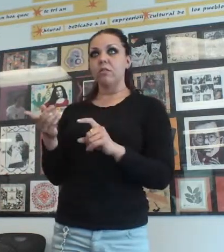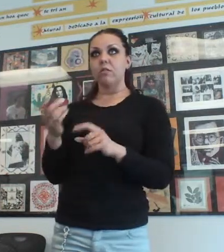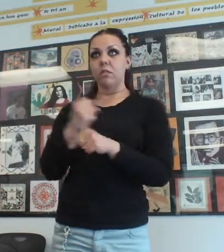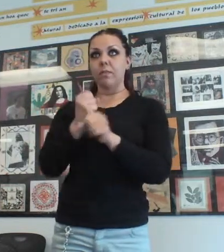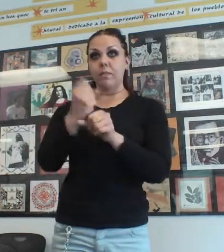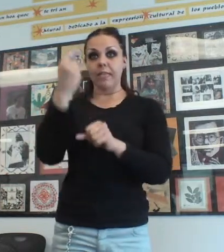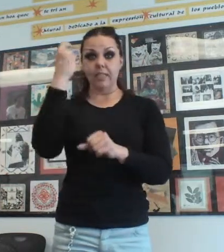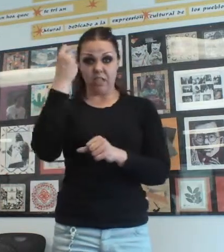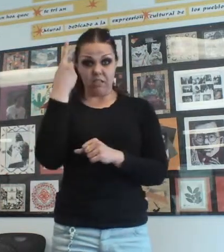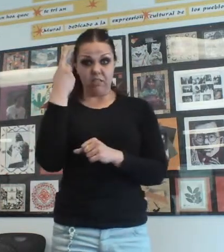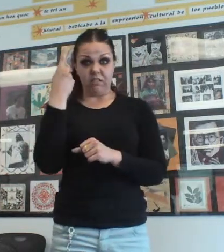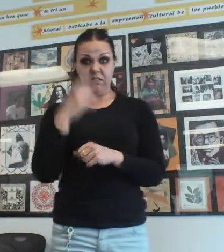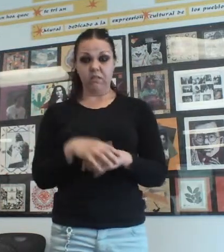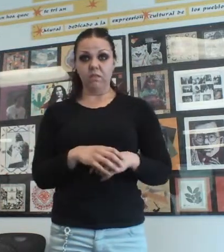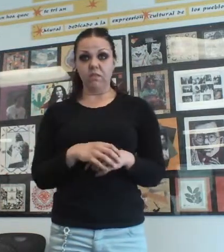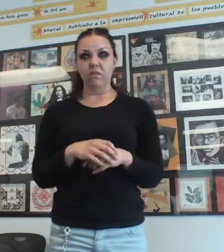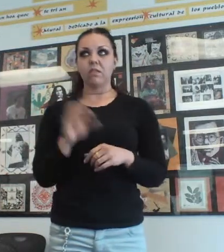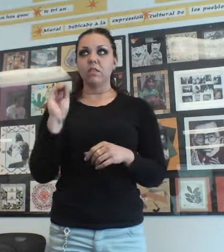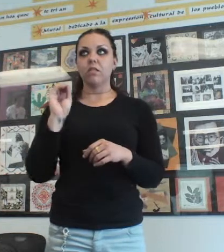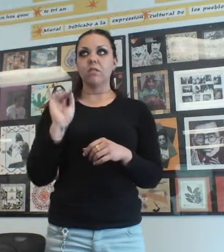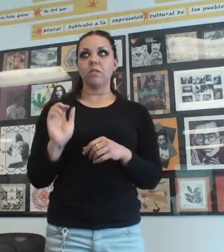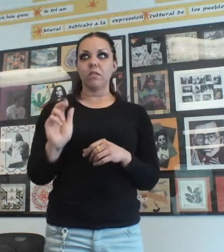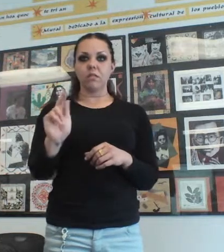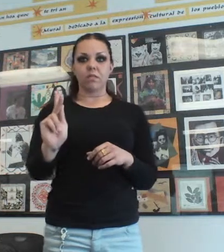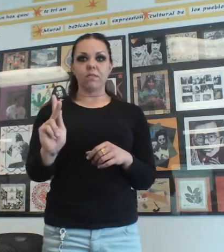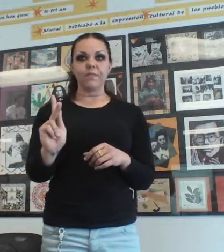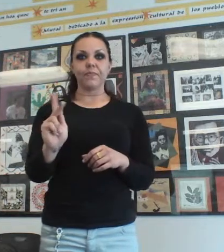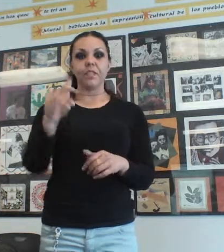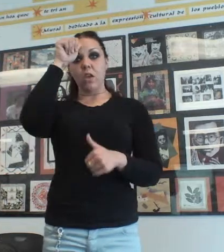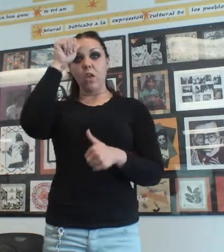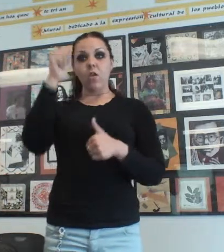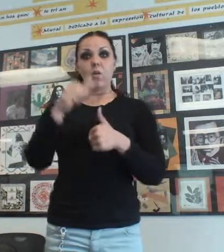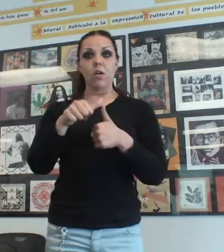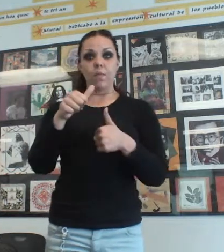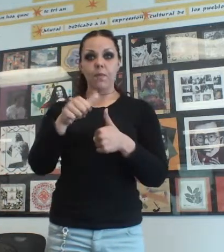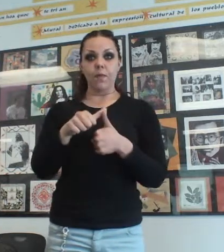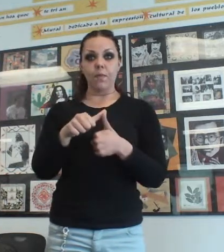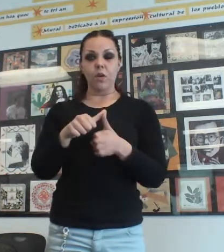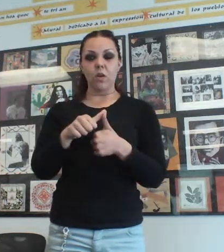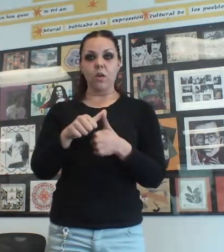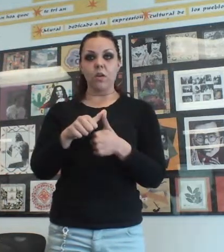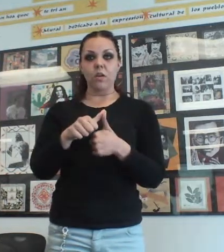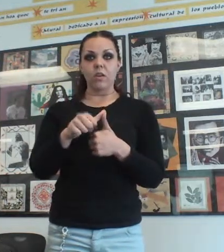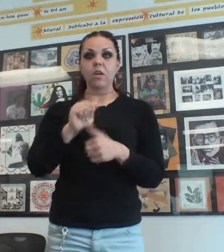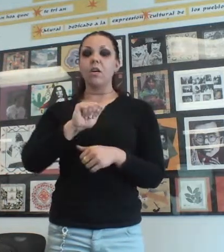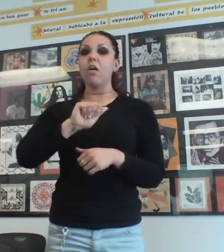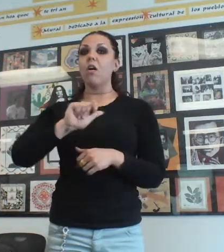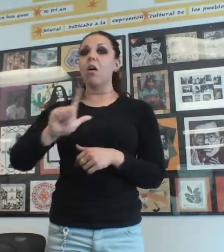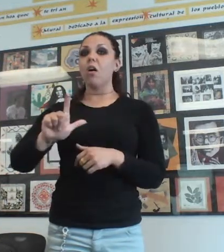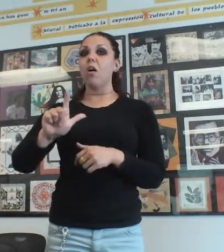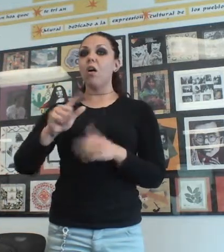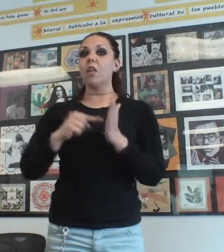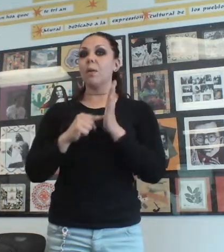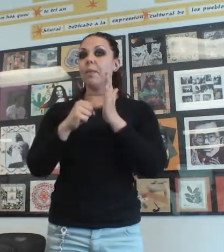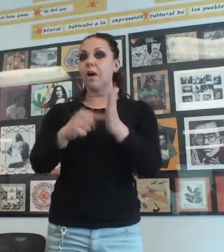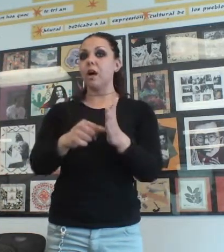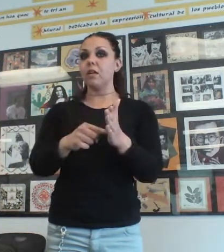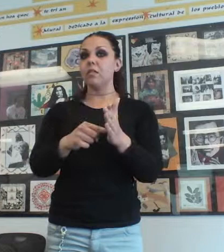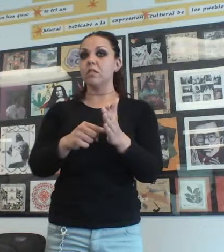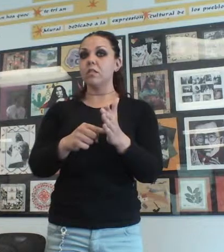everybody? Okay. So remember that all of the models, the process models that we're going to look at, we're going to overview